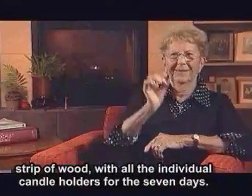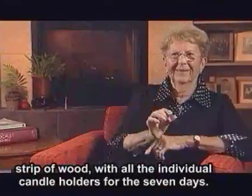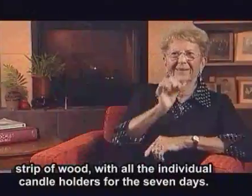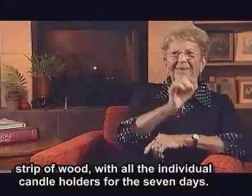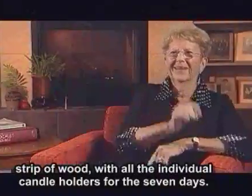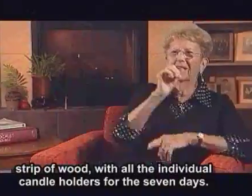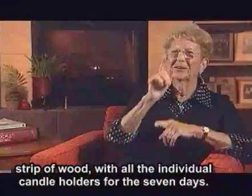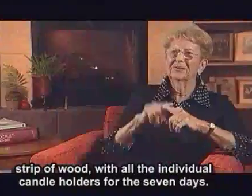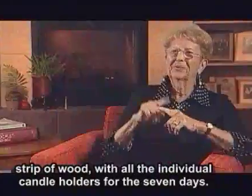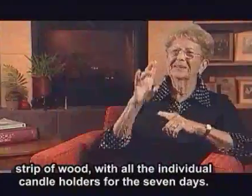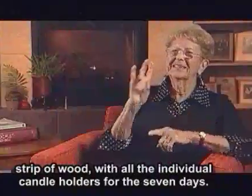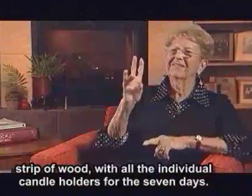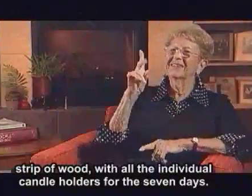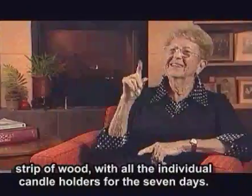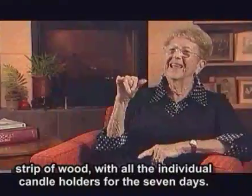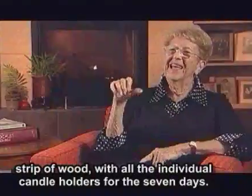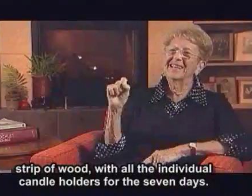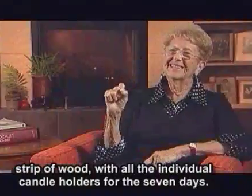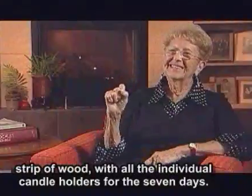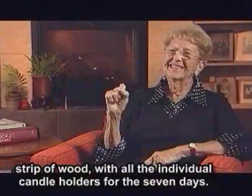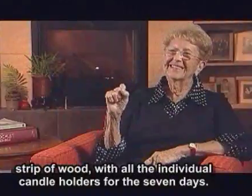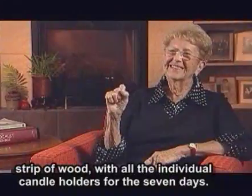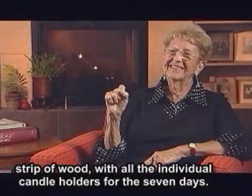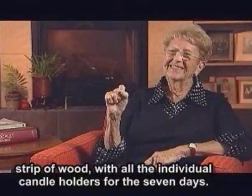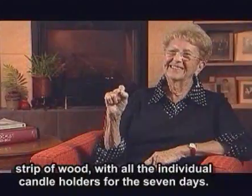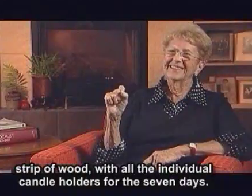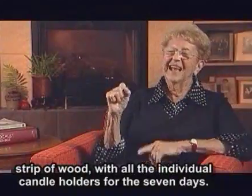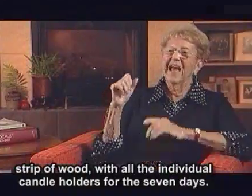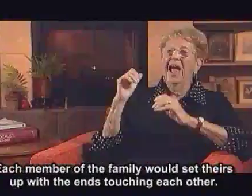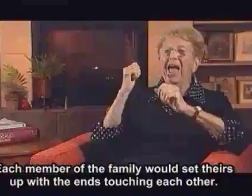candle holders for the 7 days.